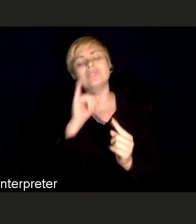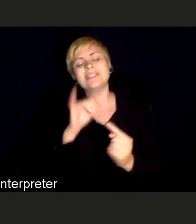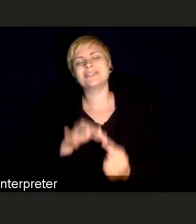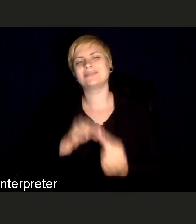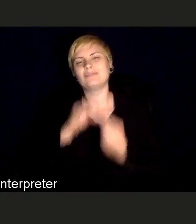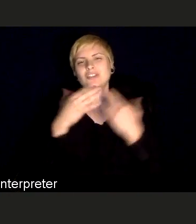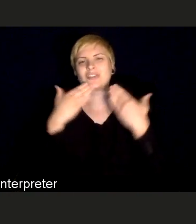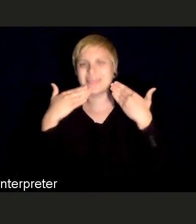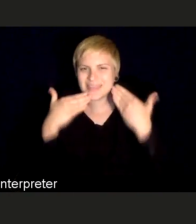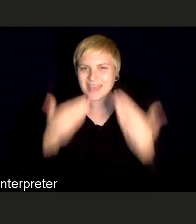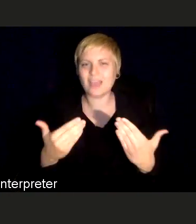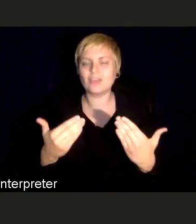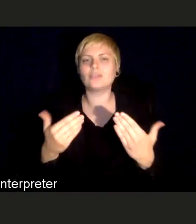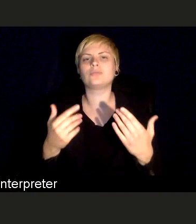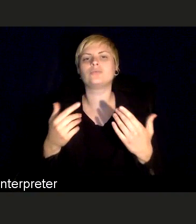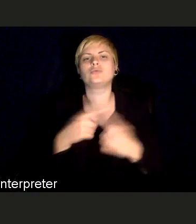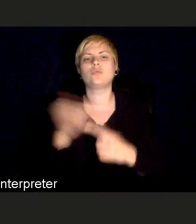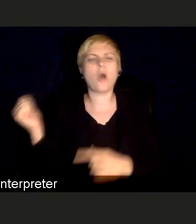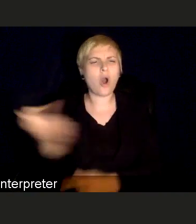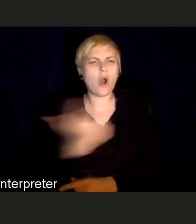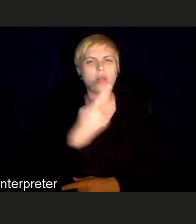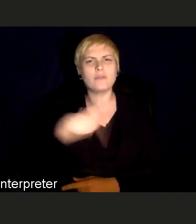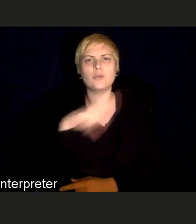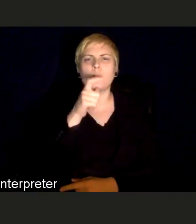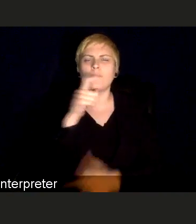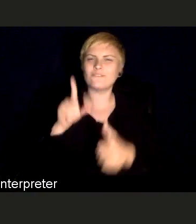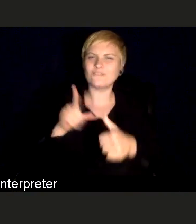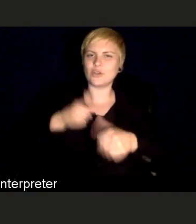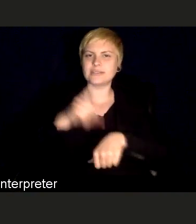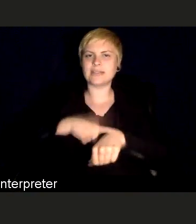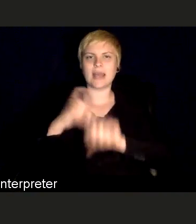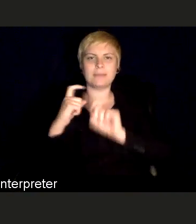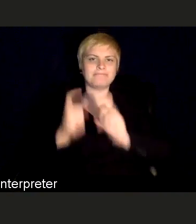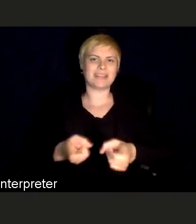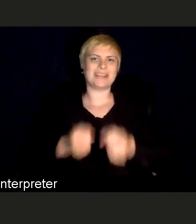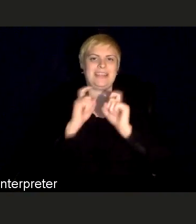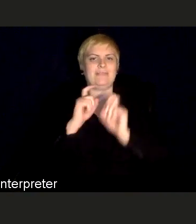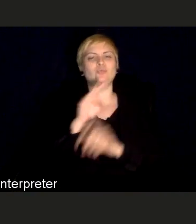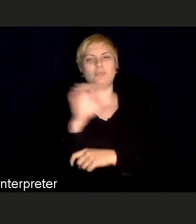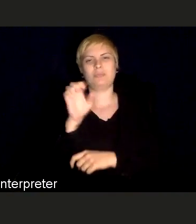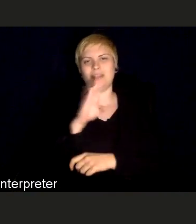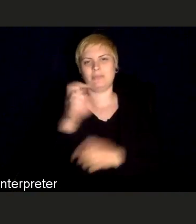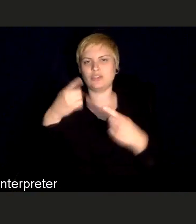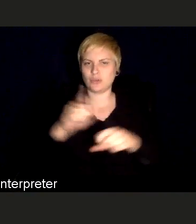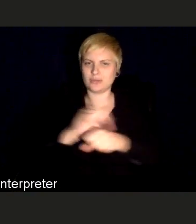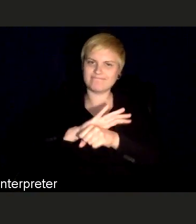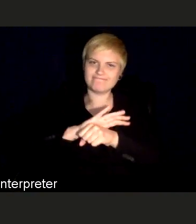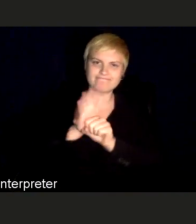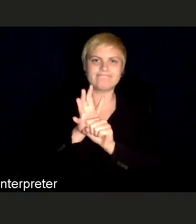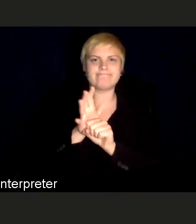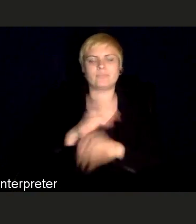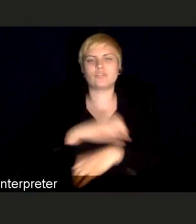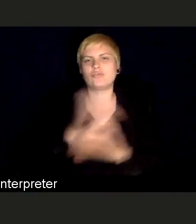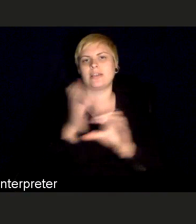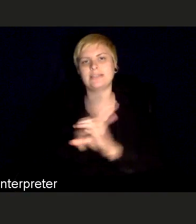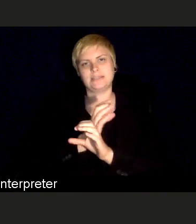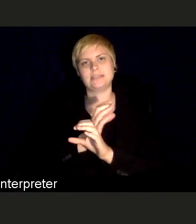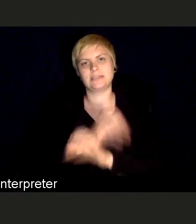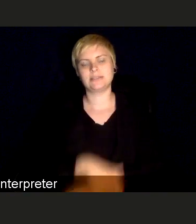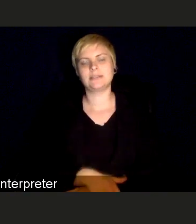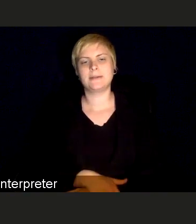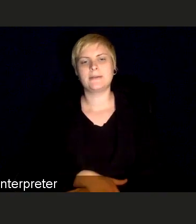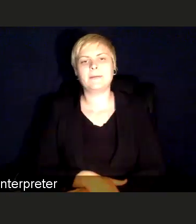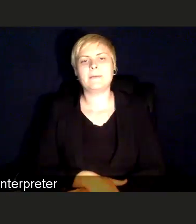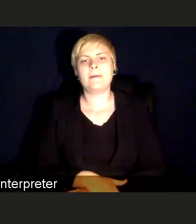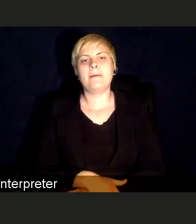who for the very first time have made a gift to Beebe during this COVID-19 crisis. I